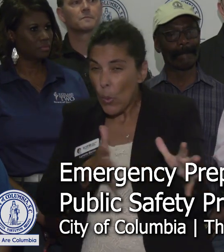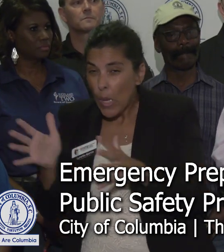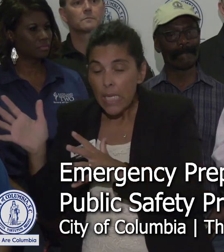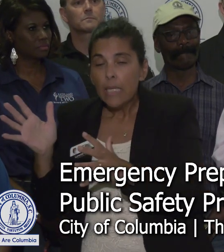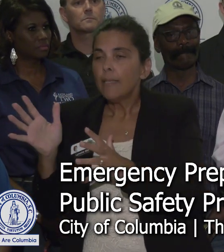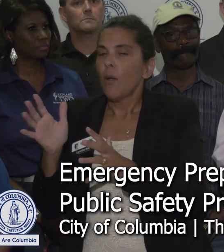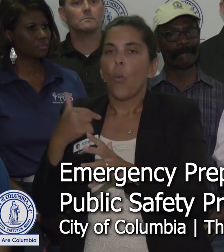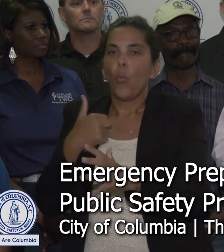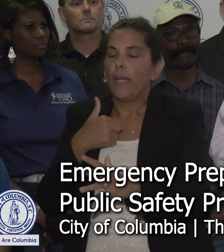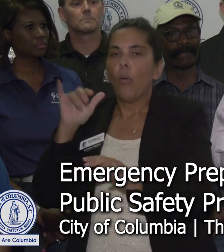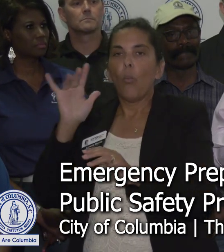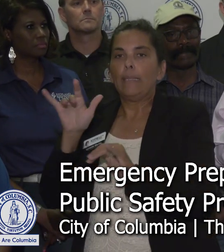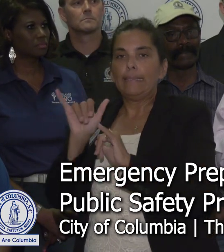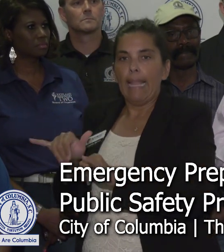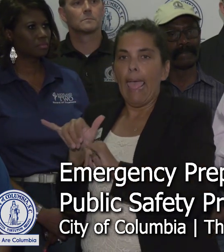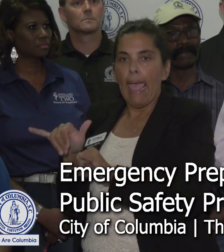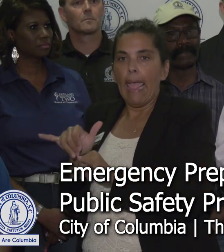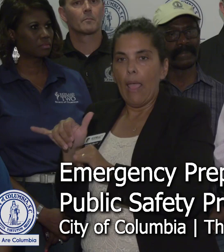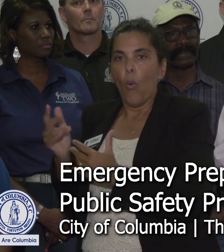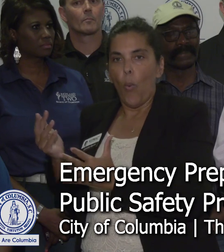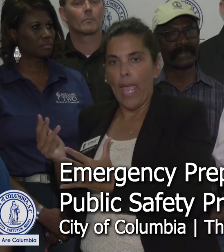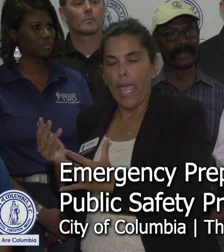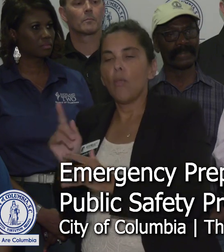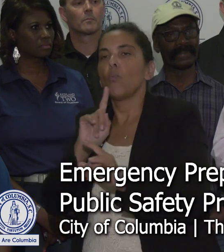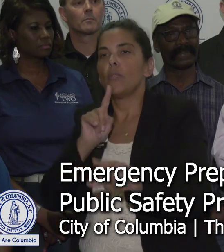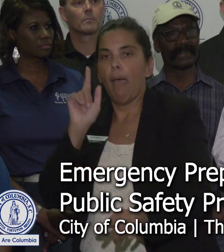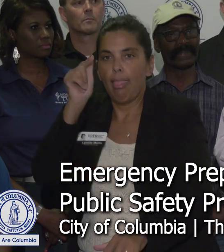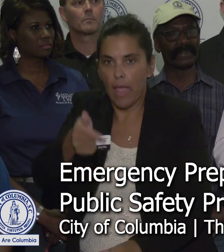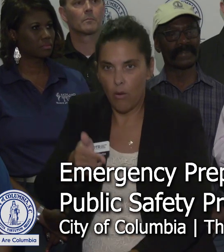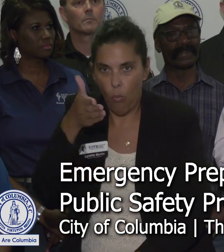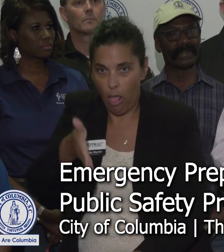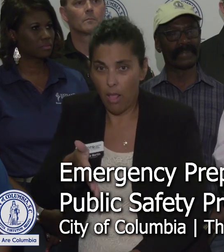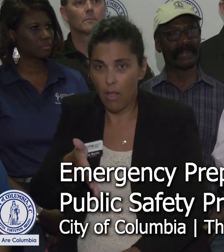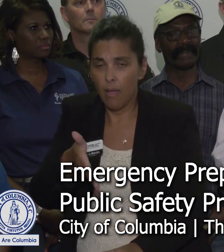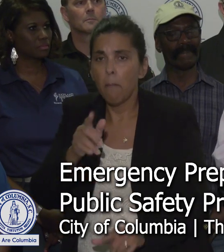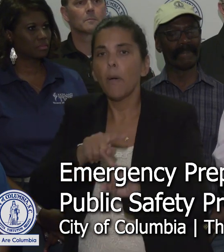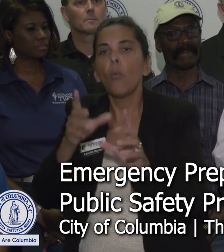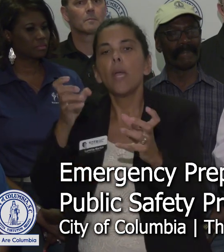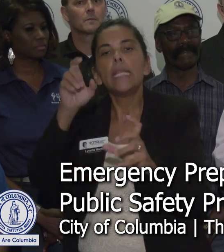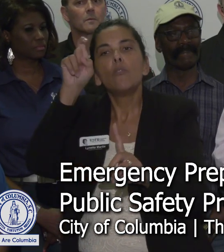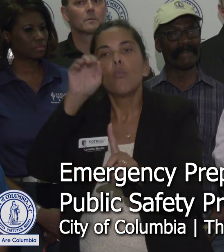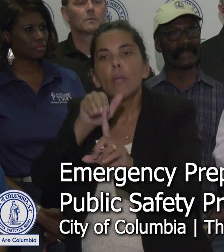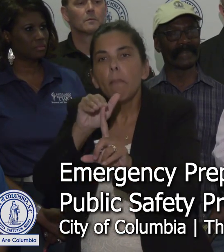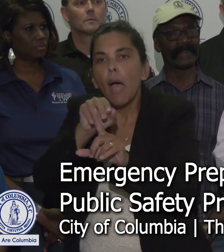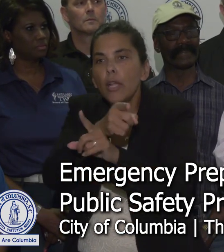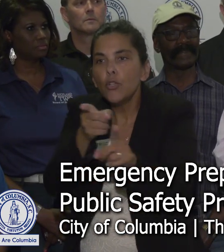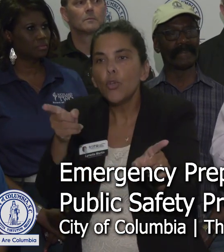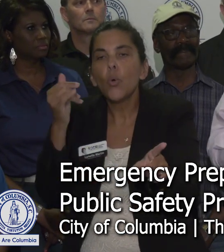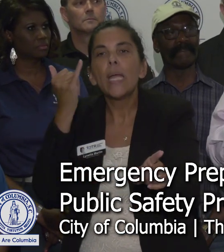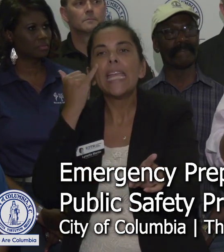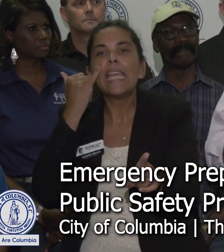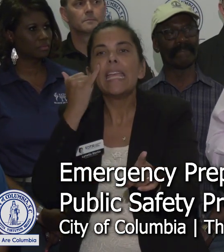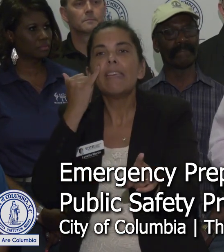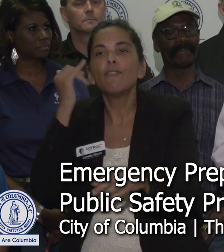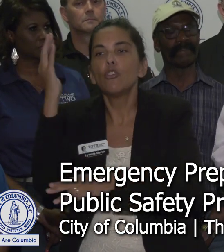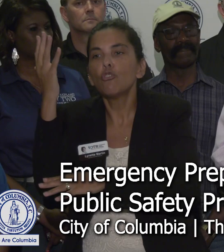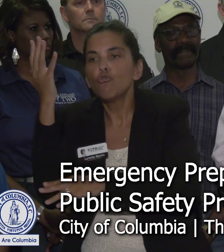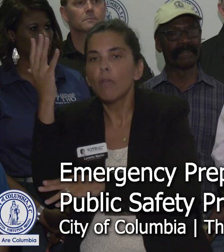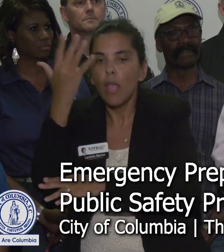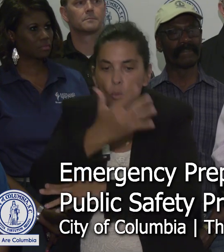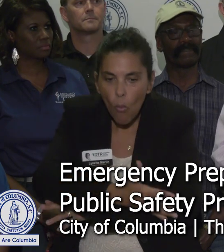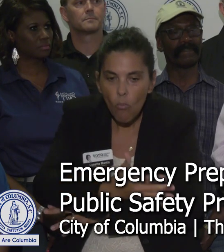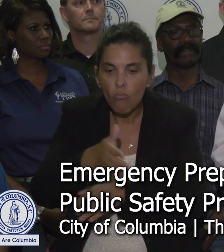not respond as quick. But we also want to remind citizens, and I don't think we can say this enough, if it's a limb in the road or a tree in the